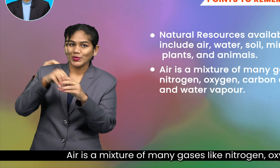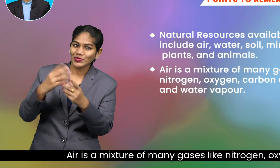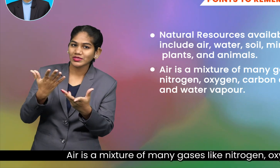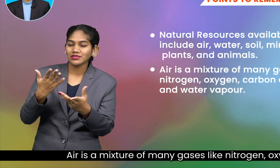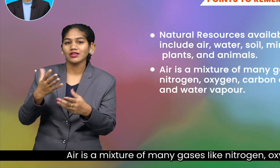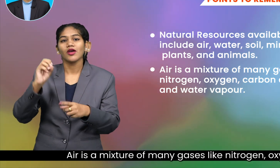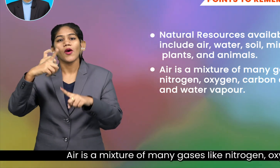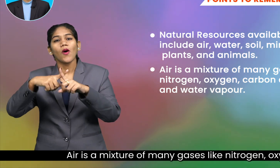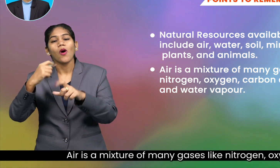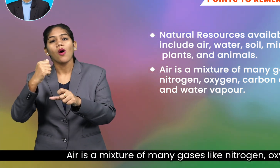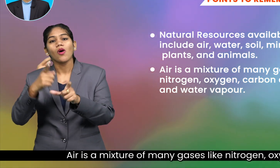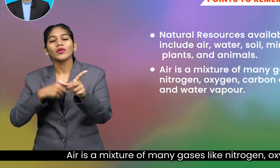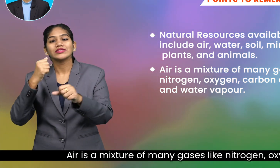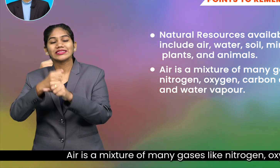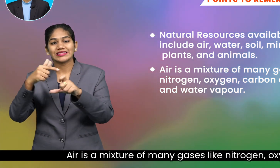oxygen,